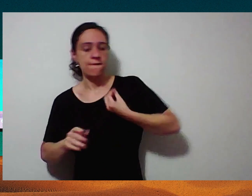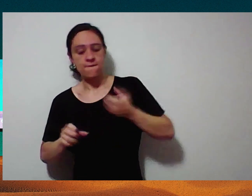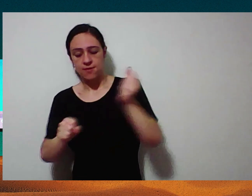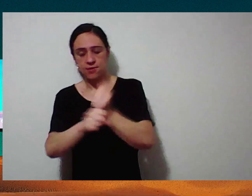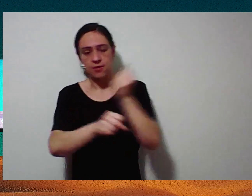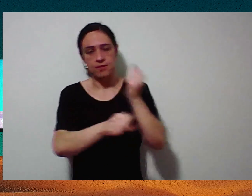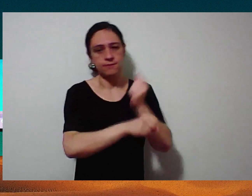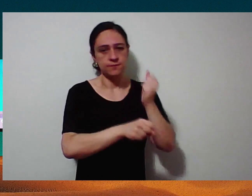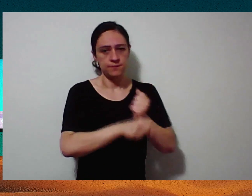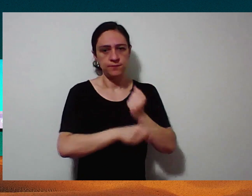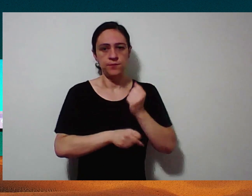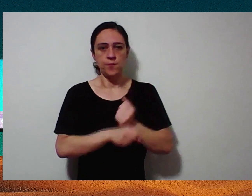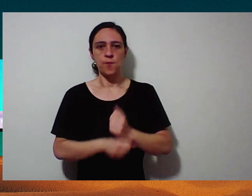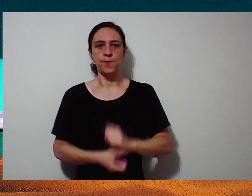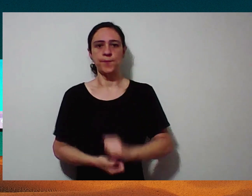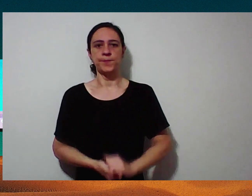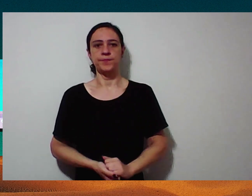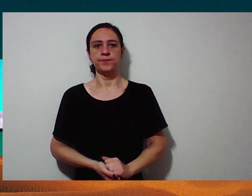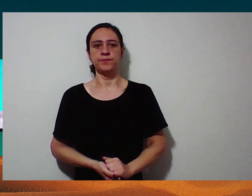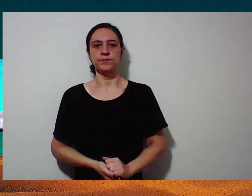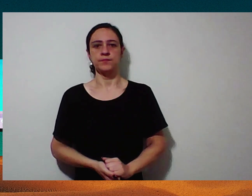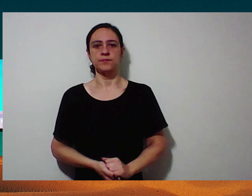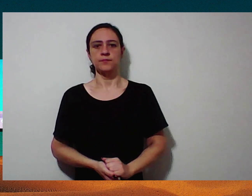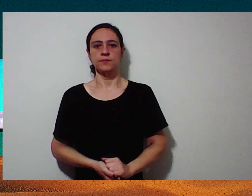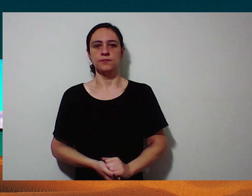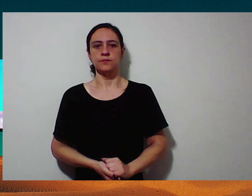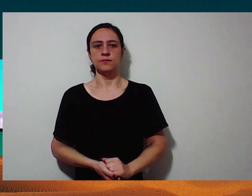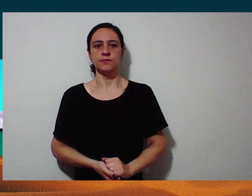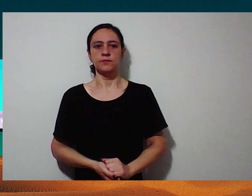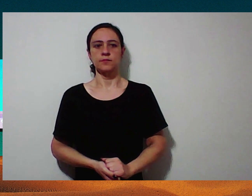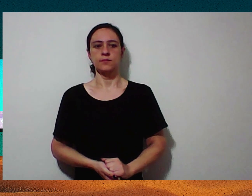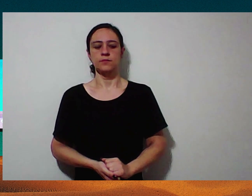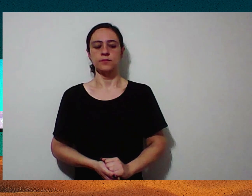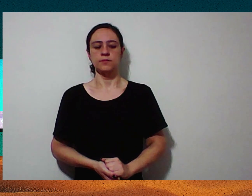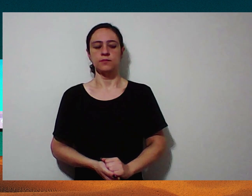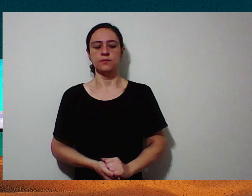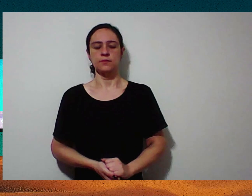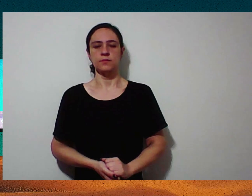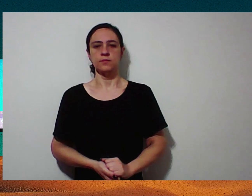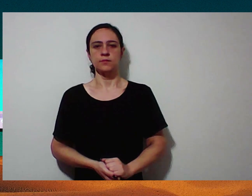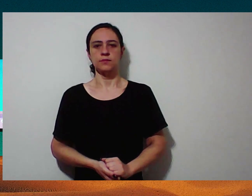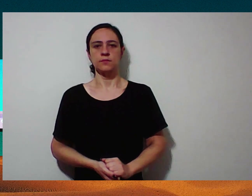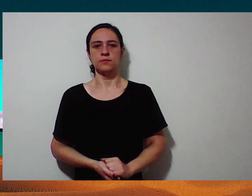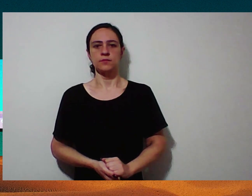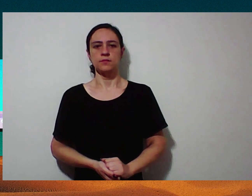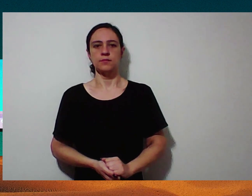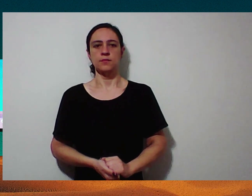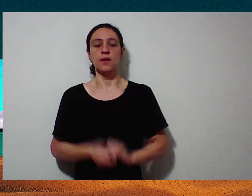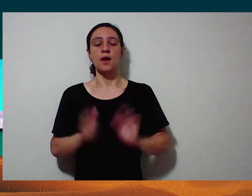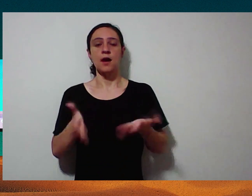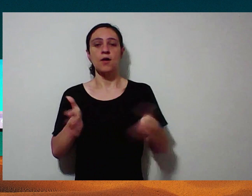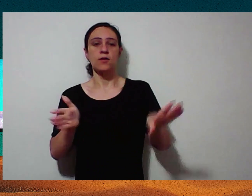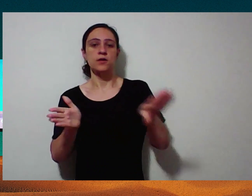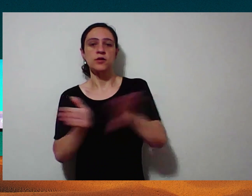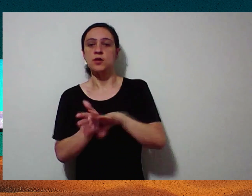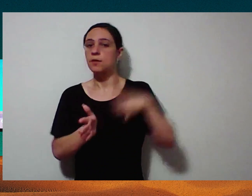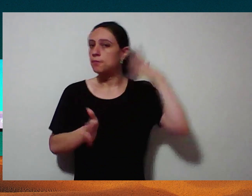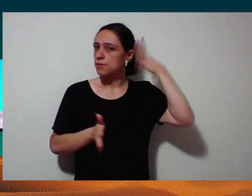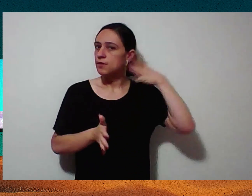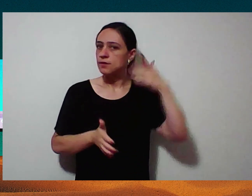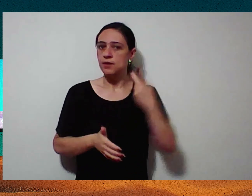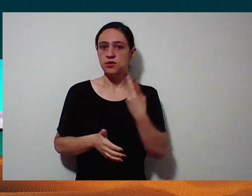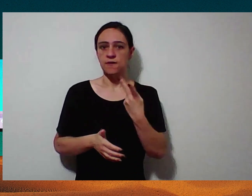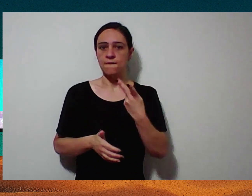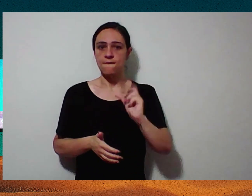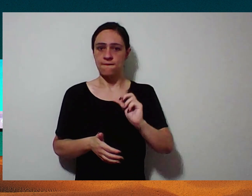theme, the Gospel of John, Word, Life and Edification. E chegamos à mensagem de número 20, que tem